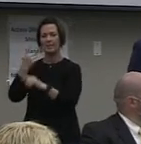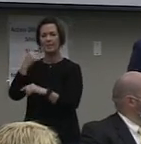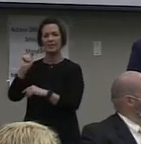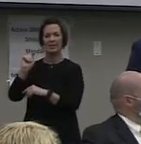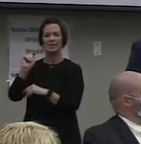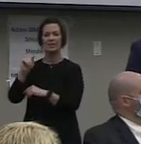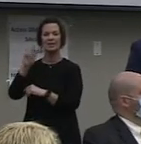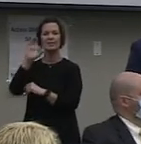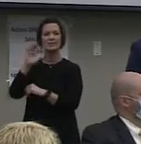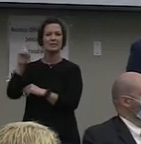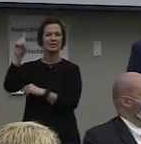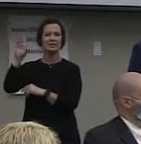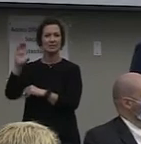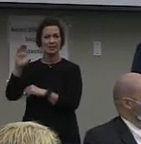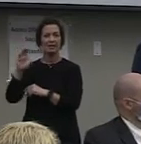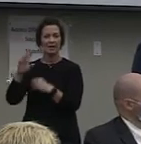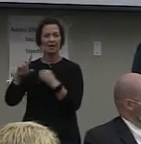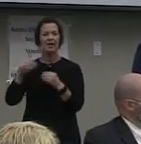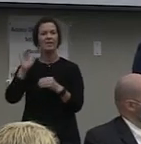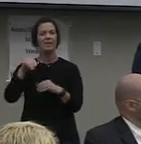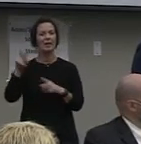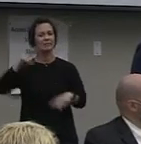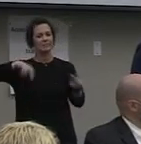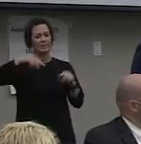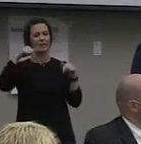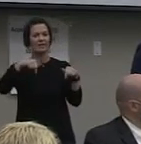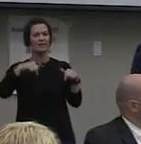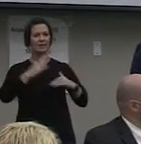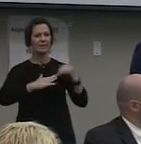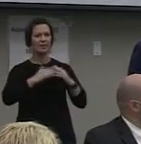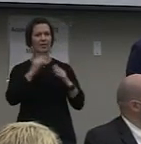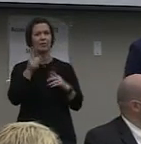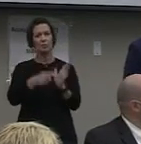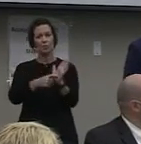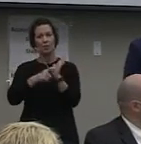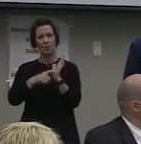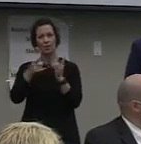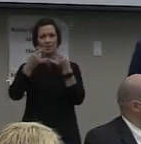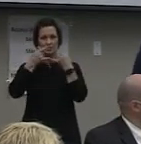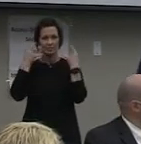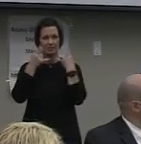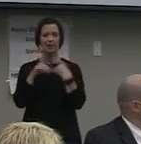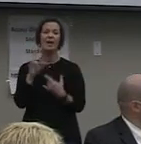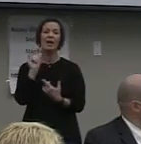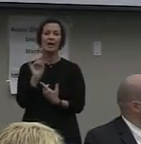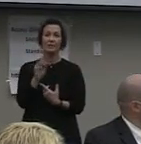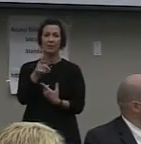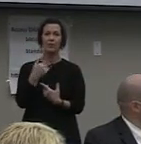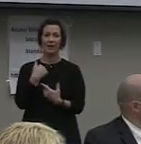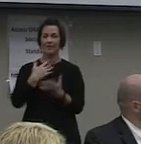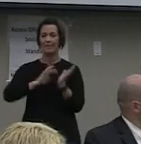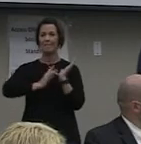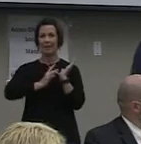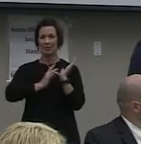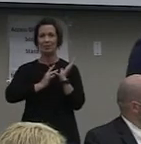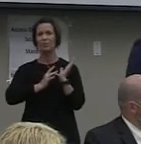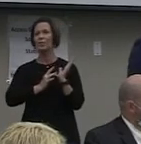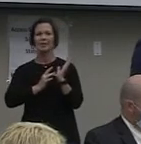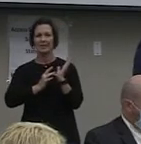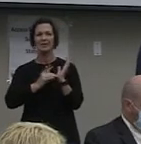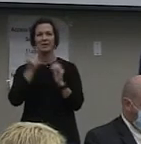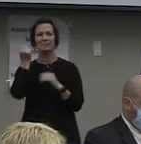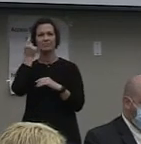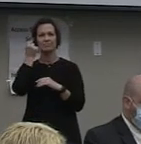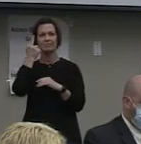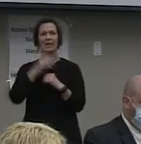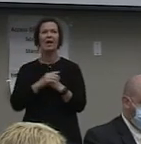Administration who oversee this particular building that require a face mask unless you have a medical condition. So a lot of work has gone into this. I